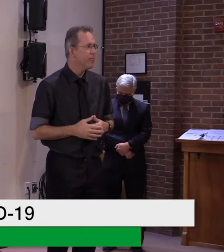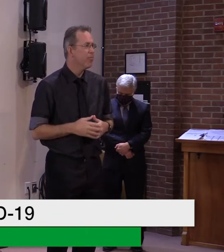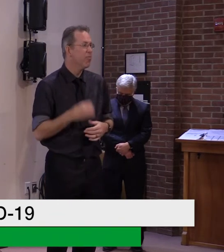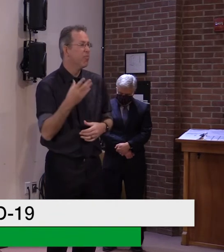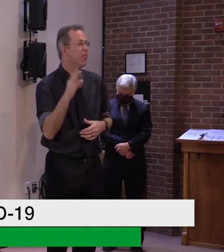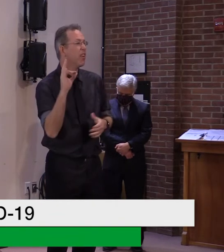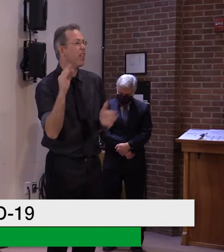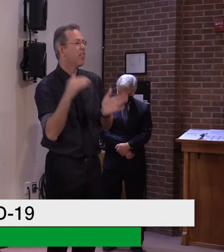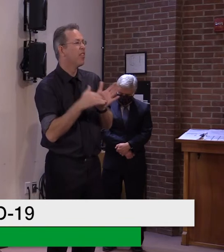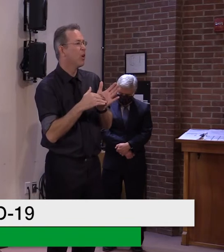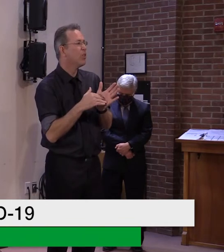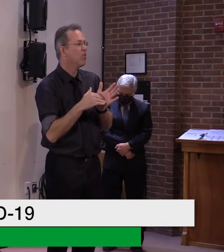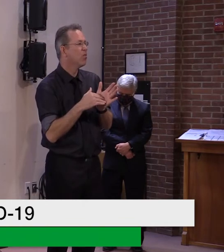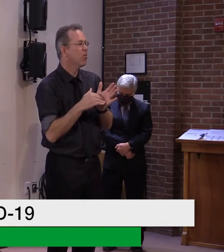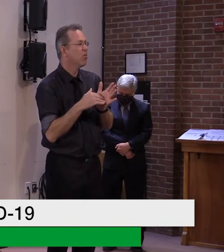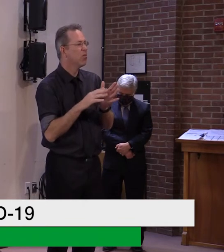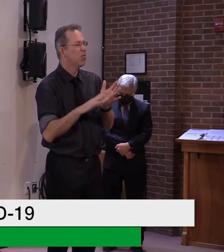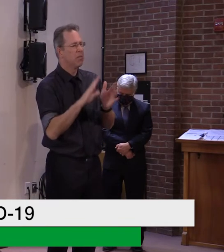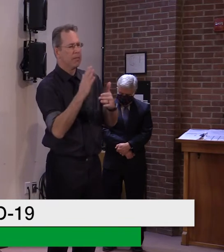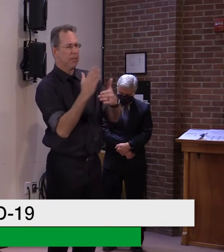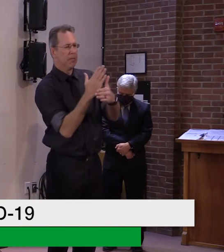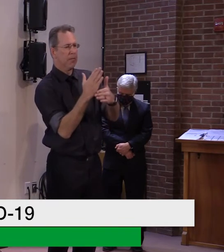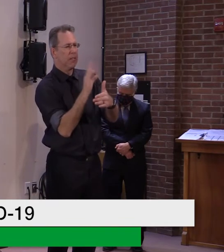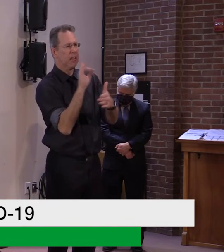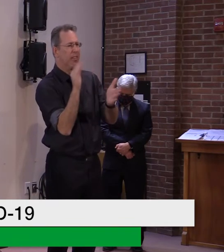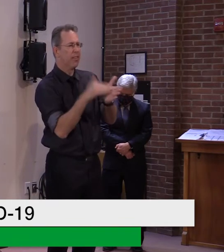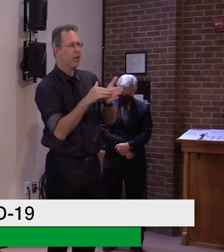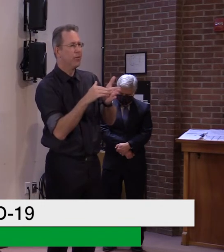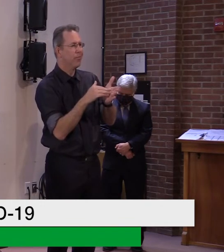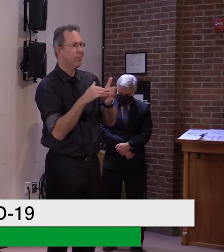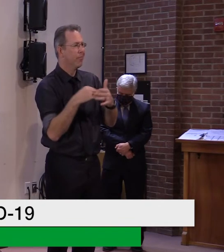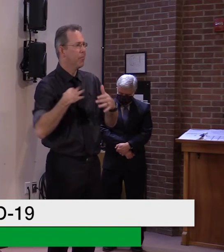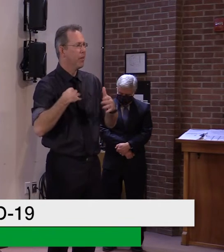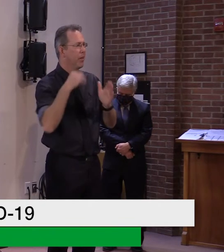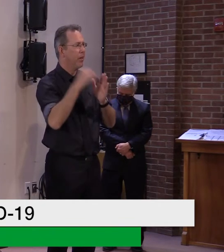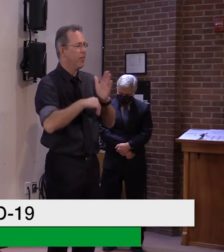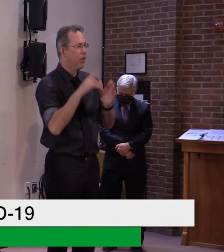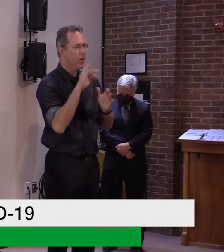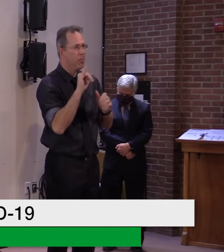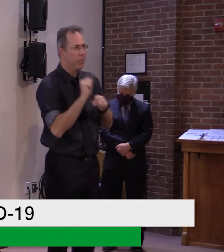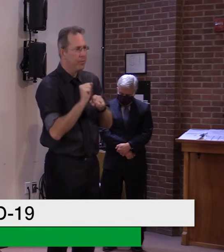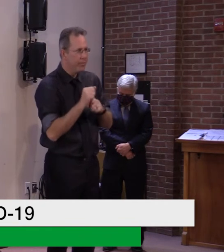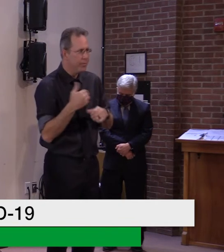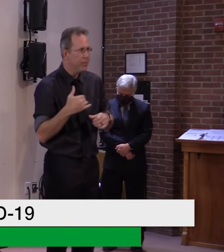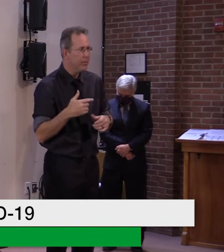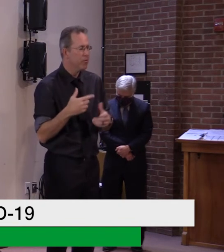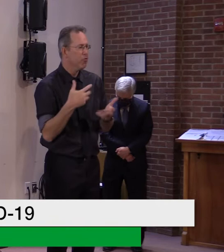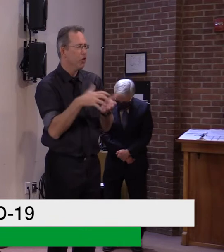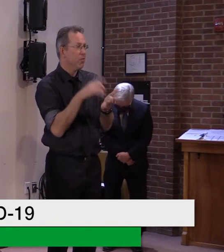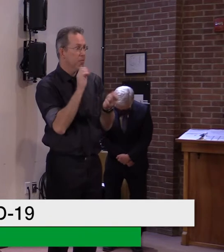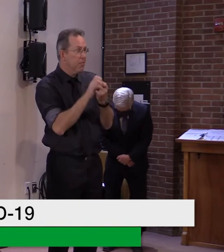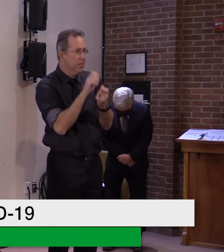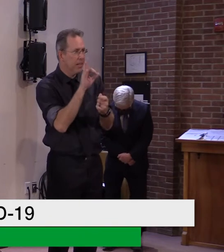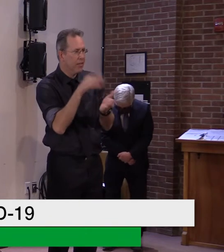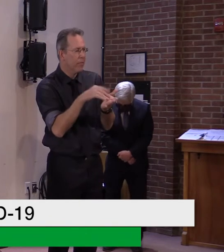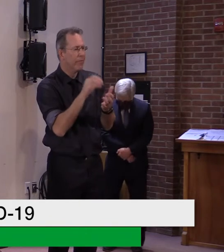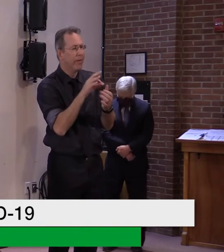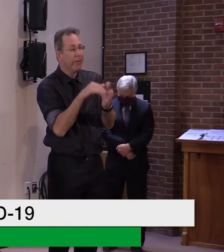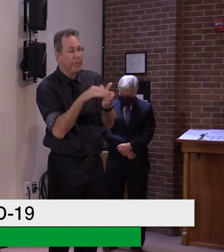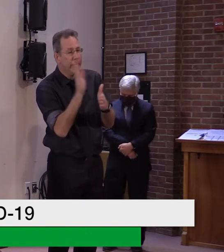it's i'll have the most recent numbers um later today but i think our last count was about 8